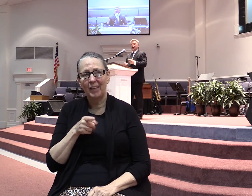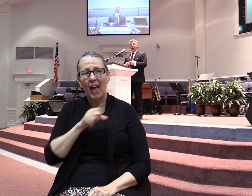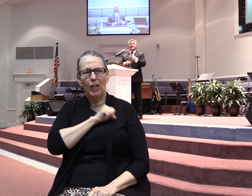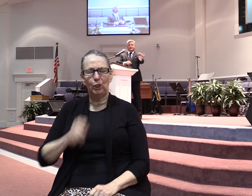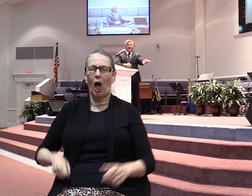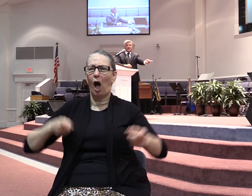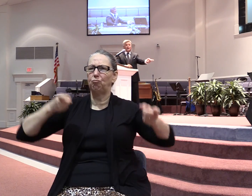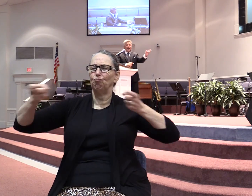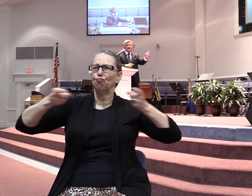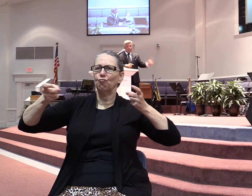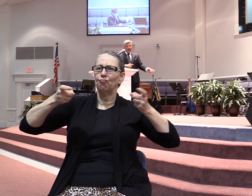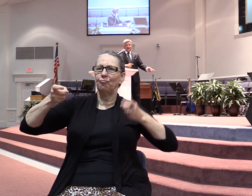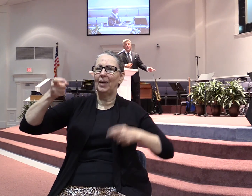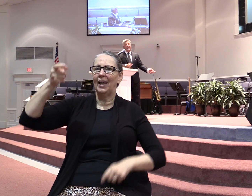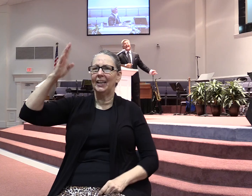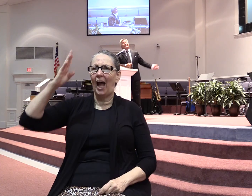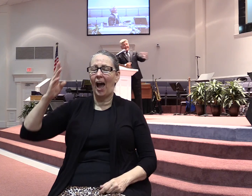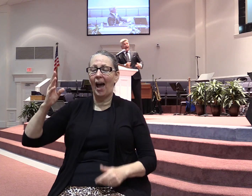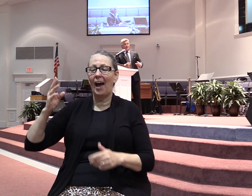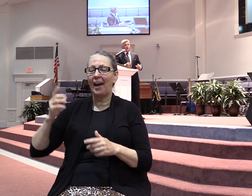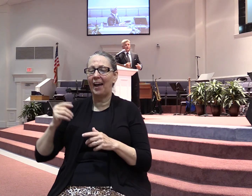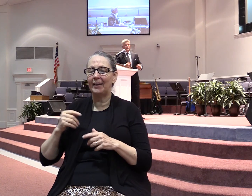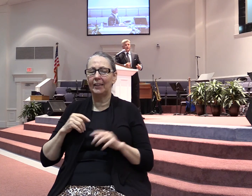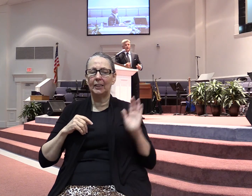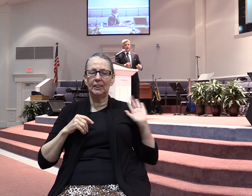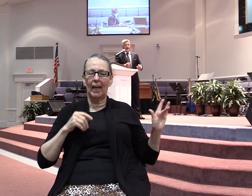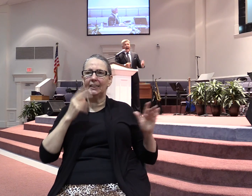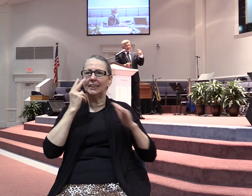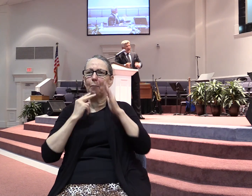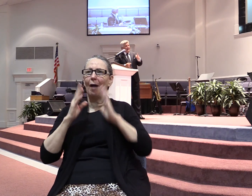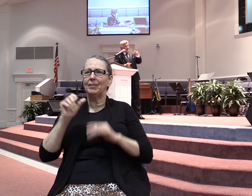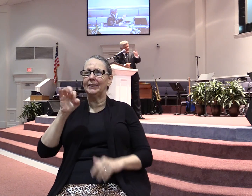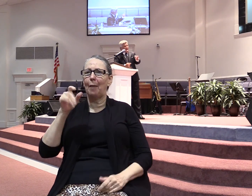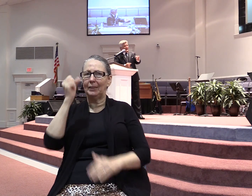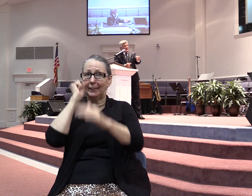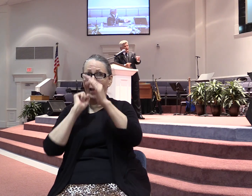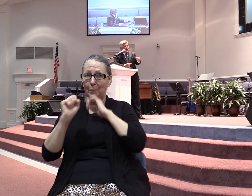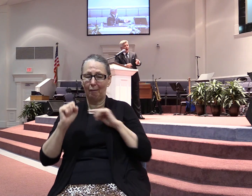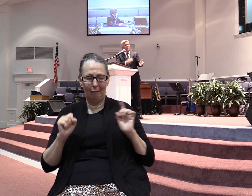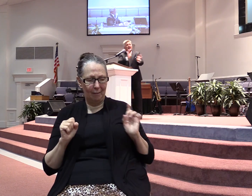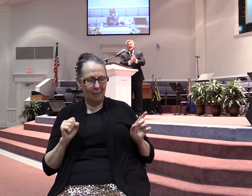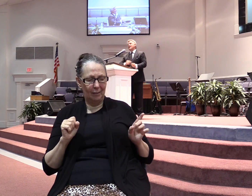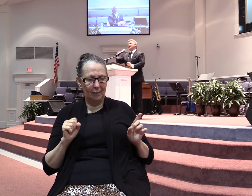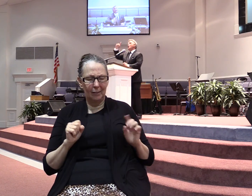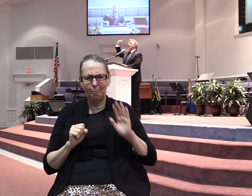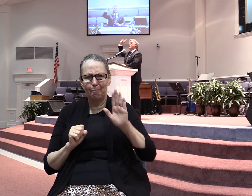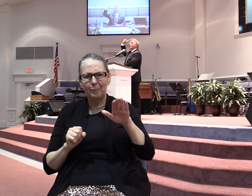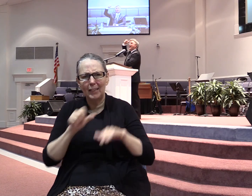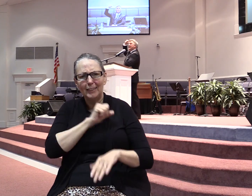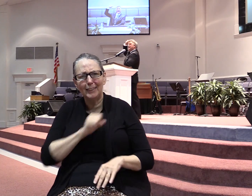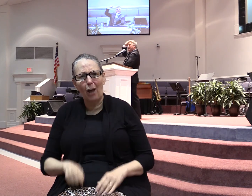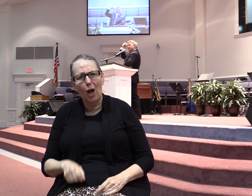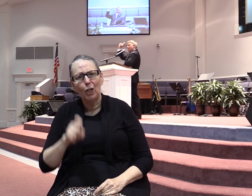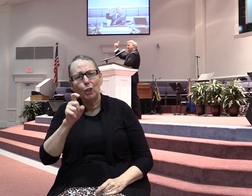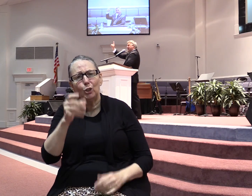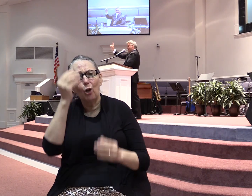reigns, God speaks through his original plan, Samuel. And Samuel says this to Saul, if you would have